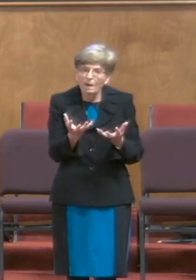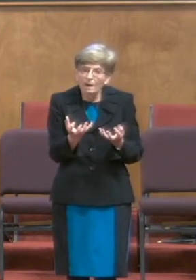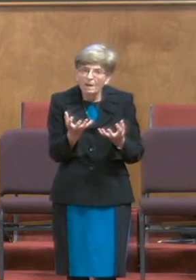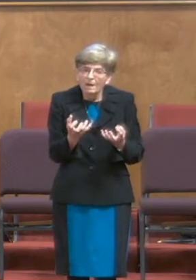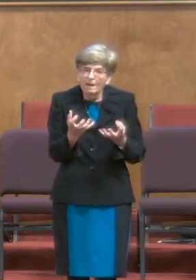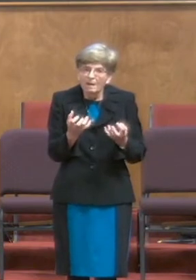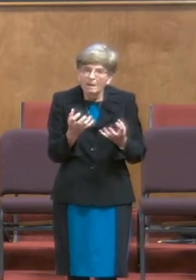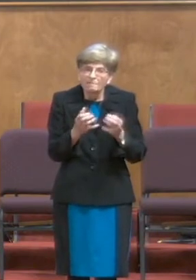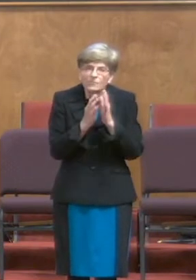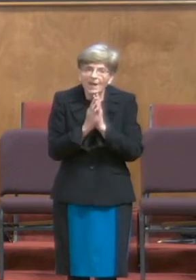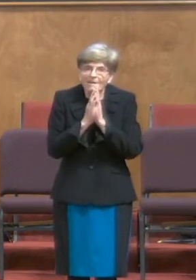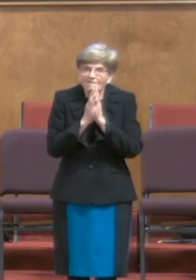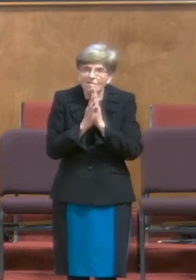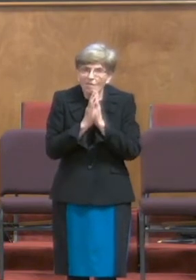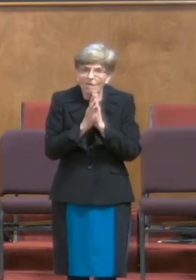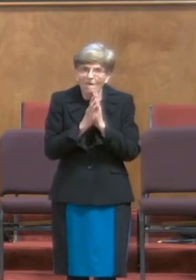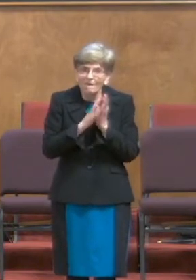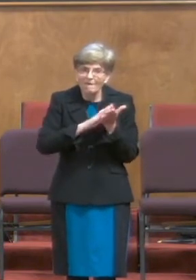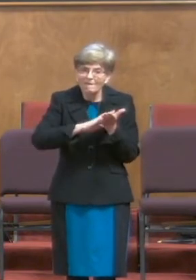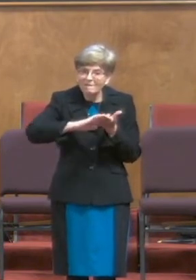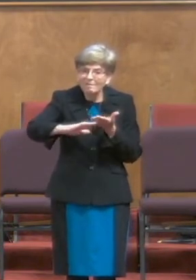for cleansing and revival.